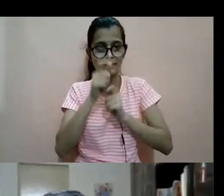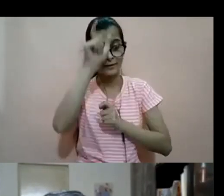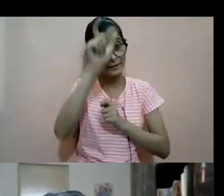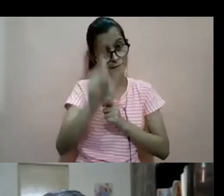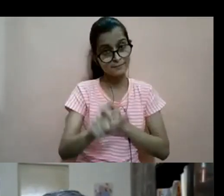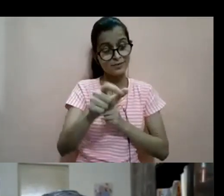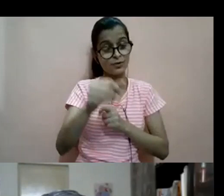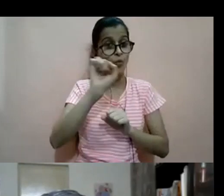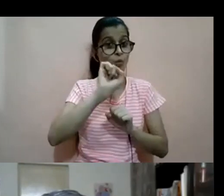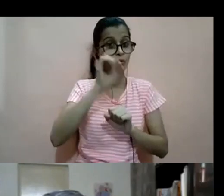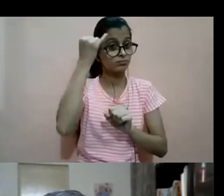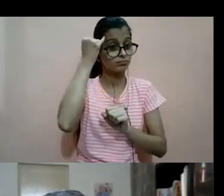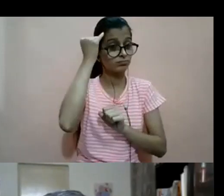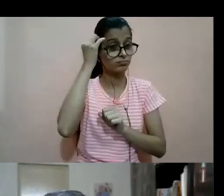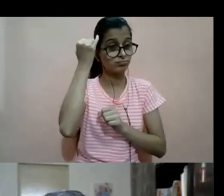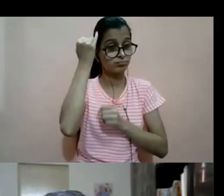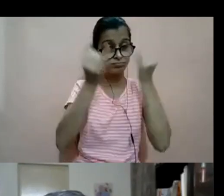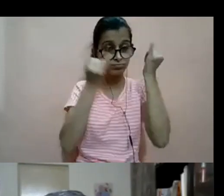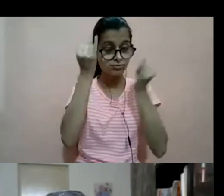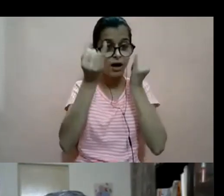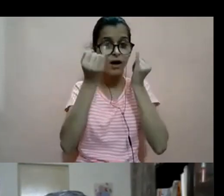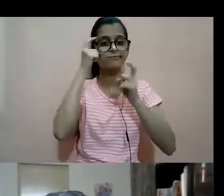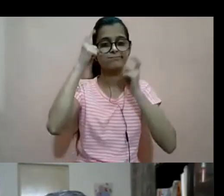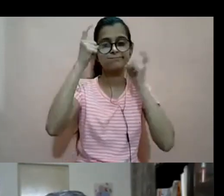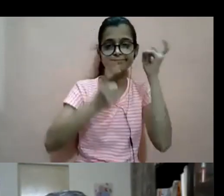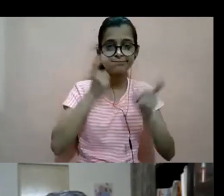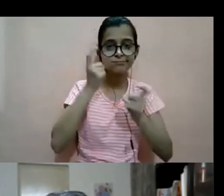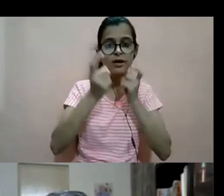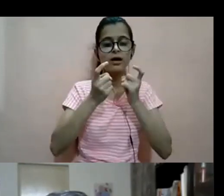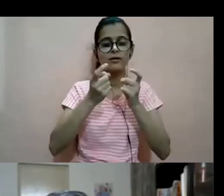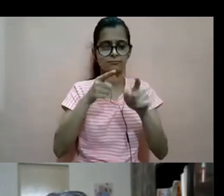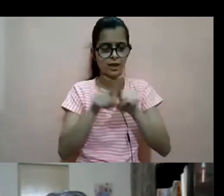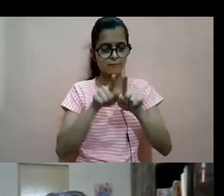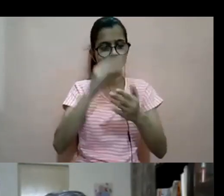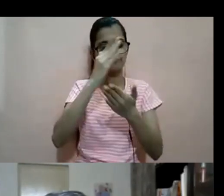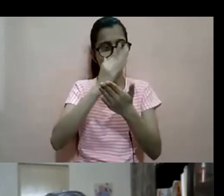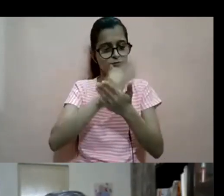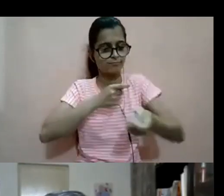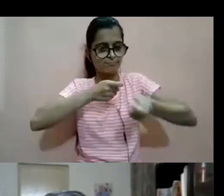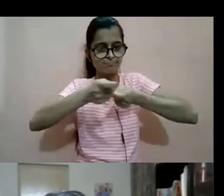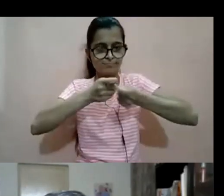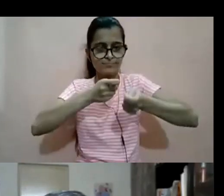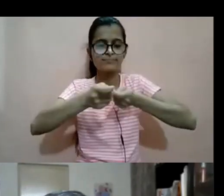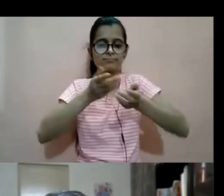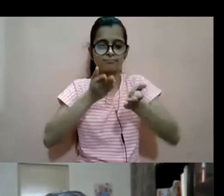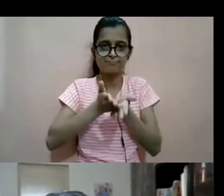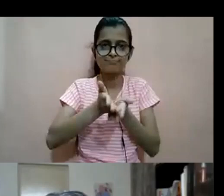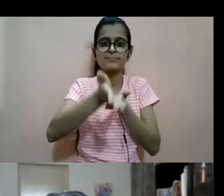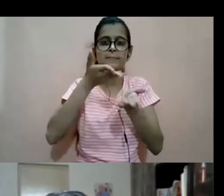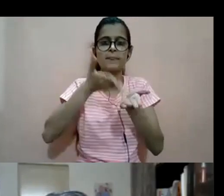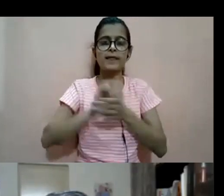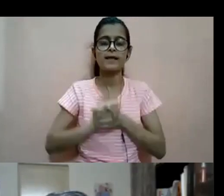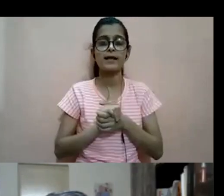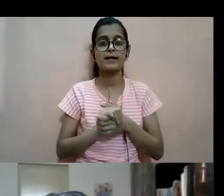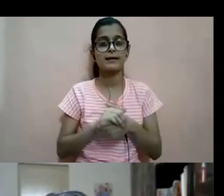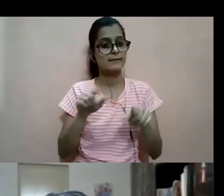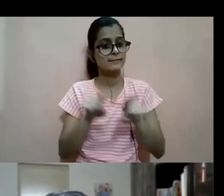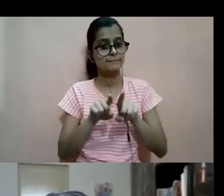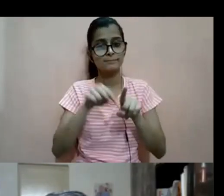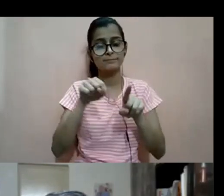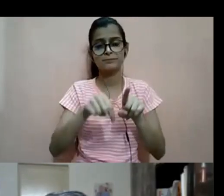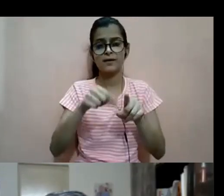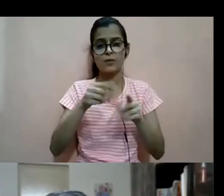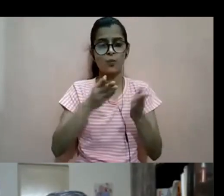thought-provoking and stimulating session. The way that you went about